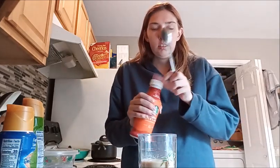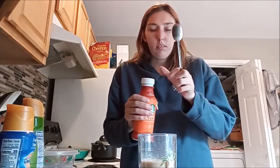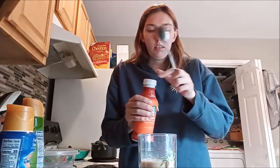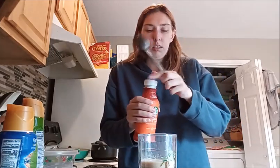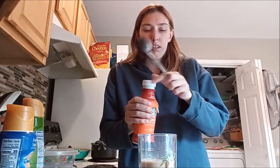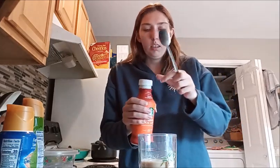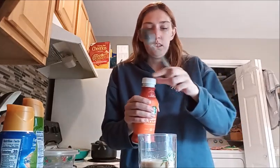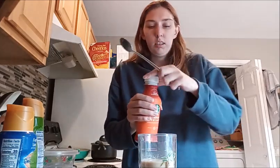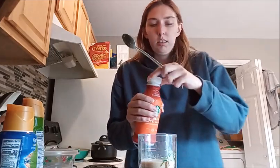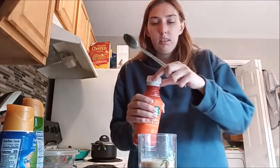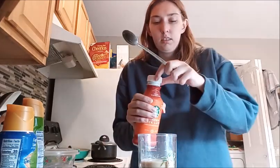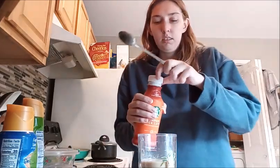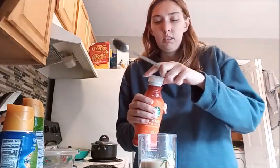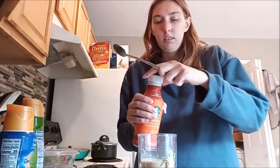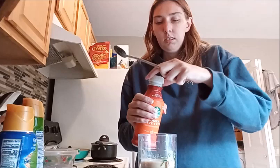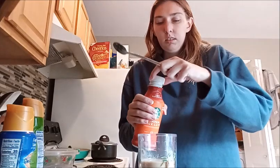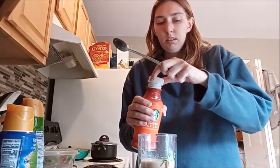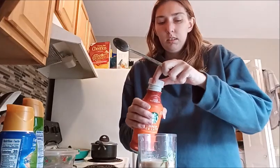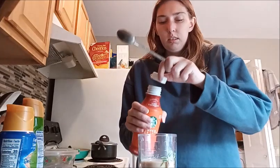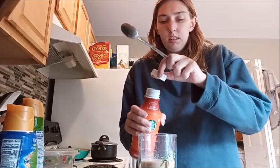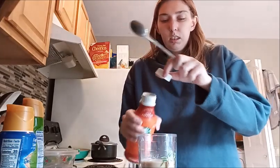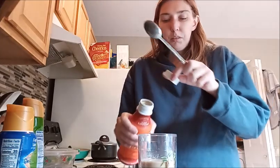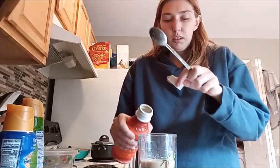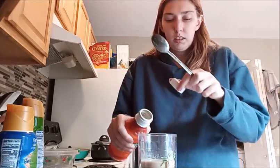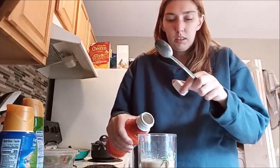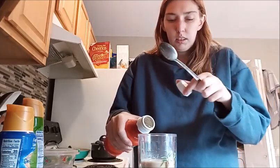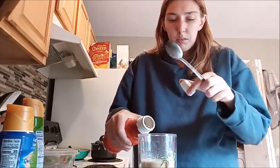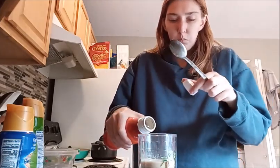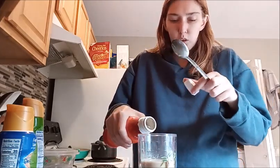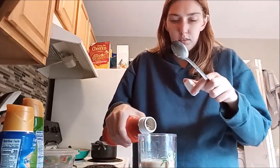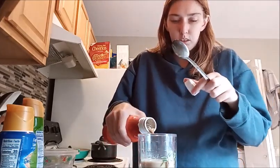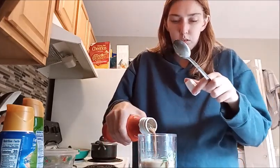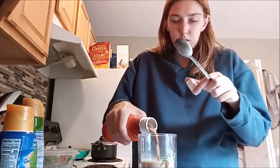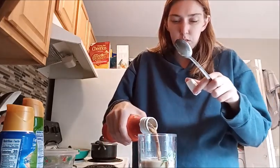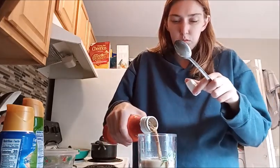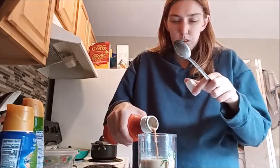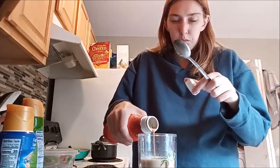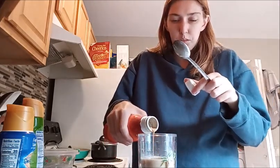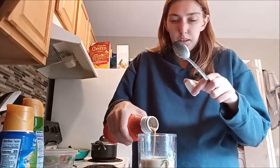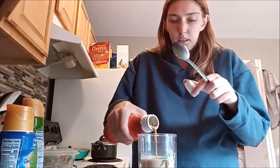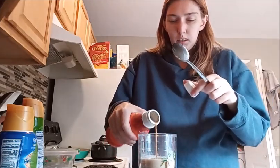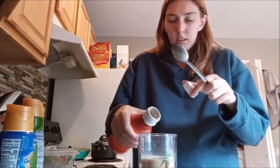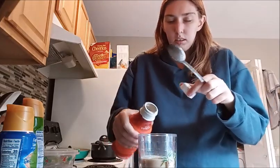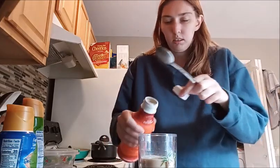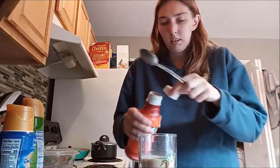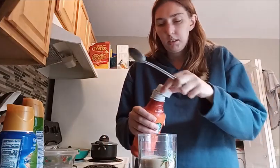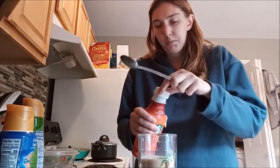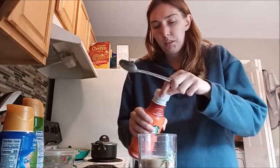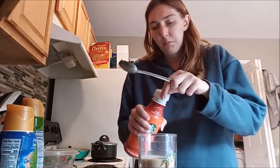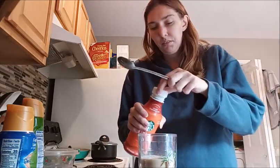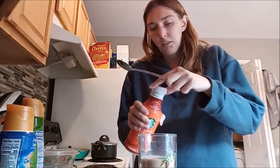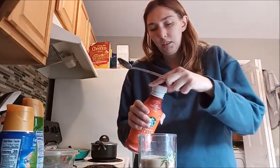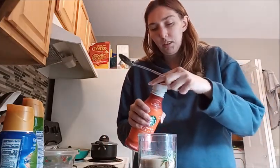So I'm gonna add a bit more of you, which is probably a bad idea because this is actually making me fall asleep.